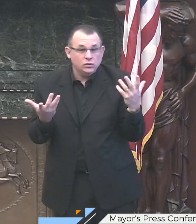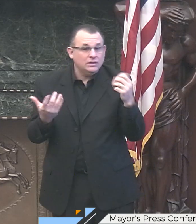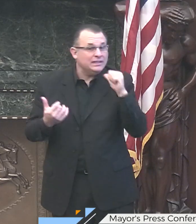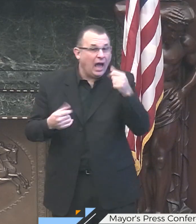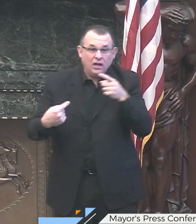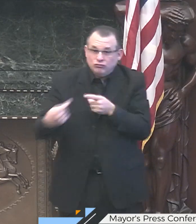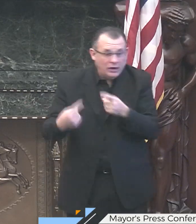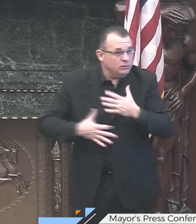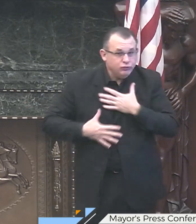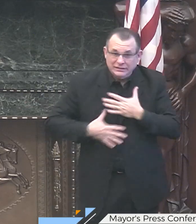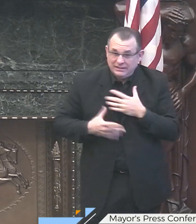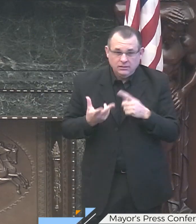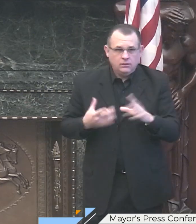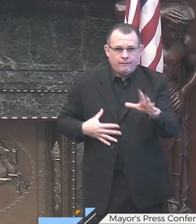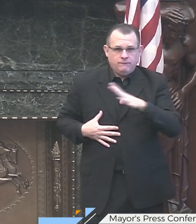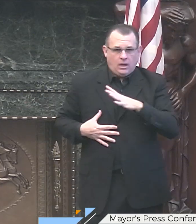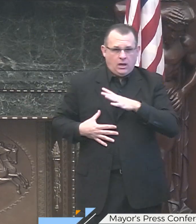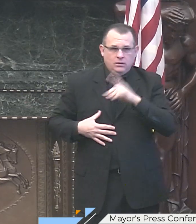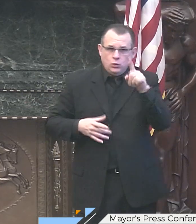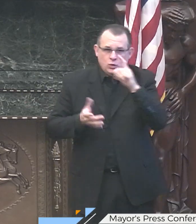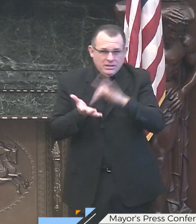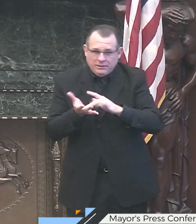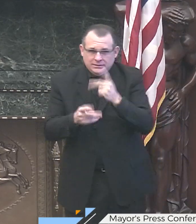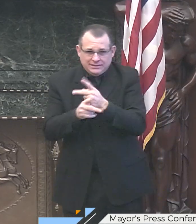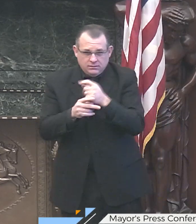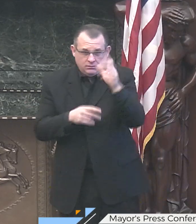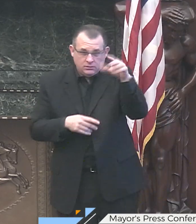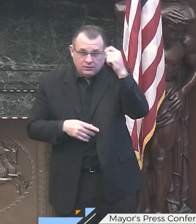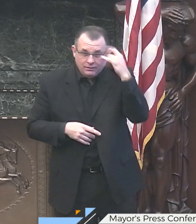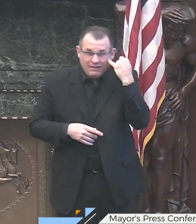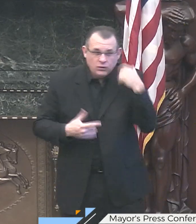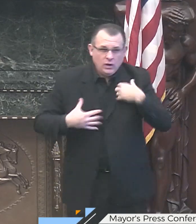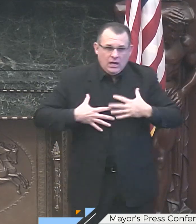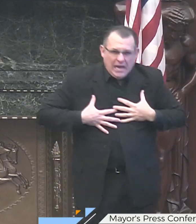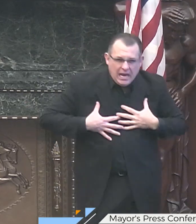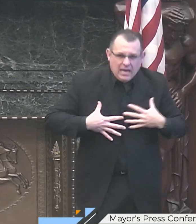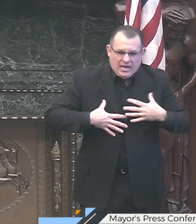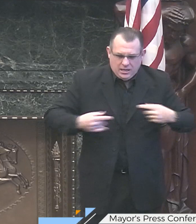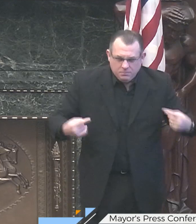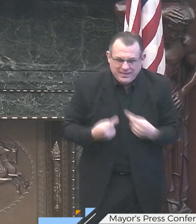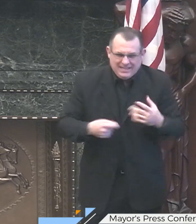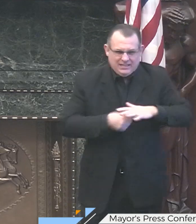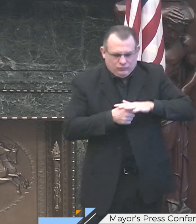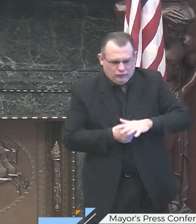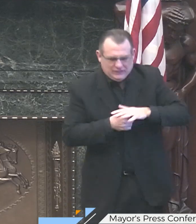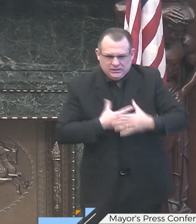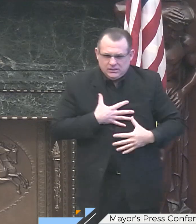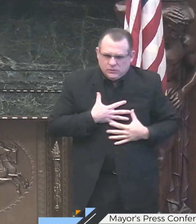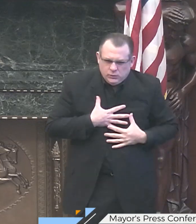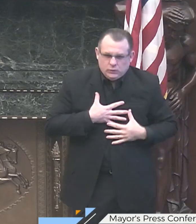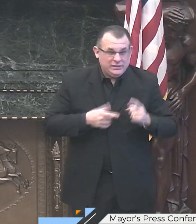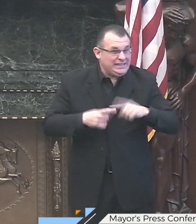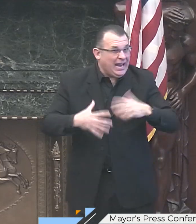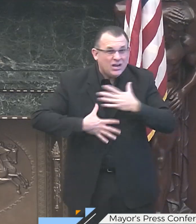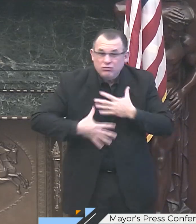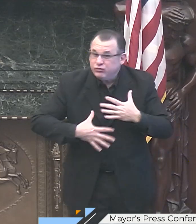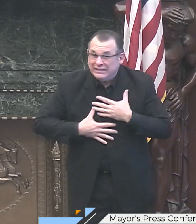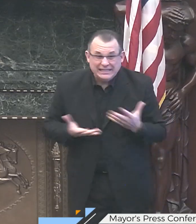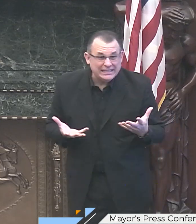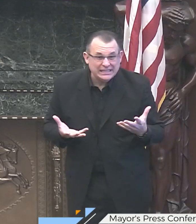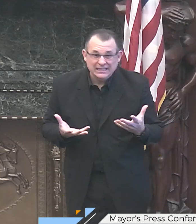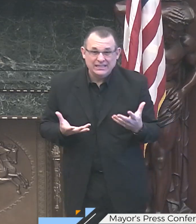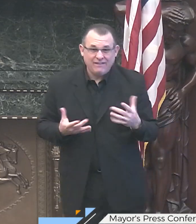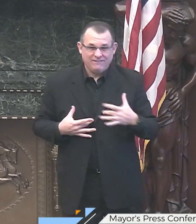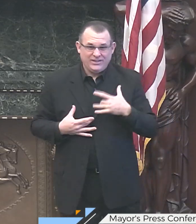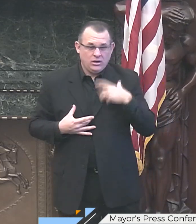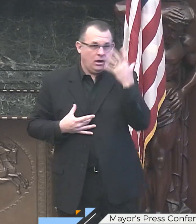breathing, if you're having persistent pain and pressure in the chest, if you or your loved ones feels that the person who's sick is